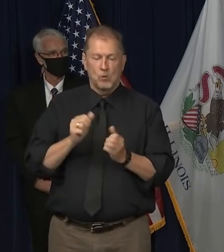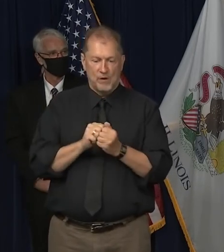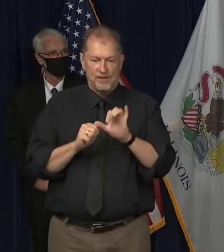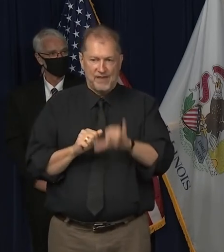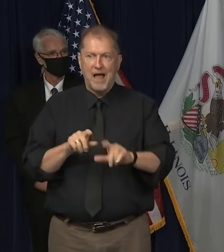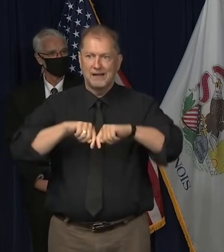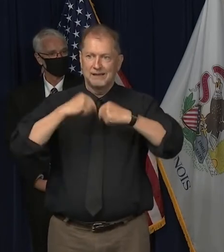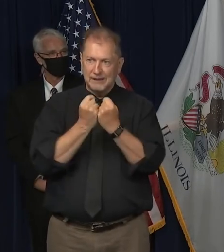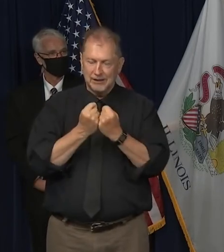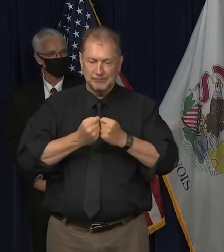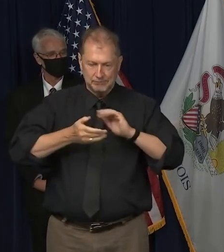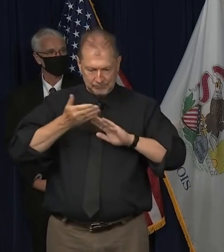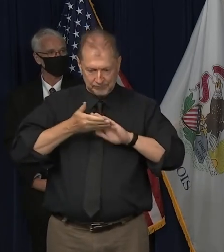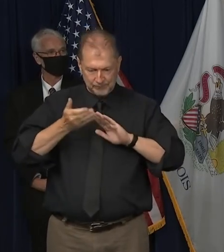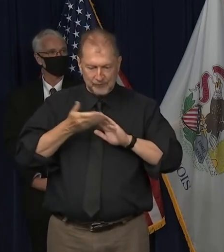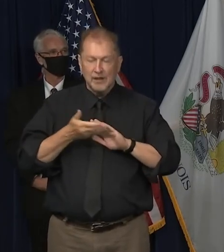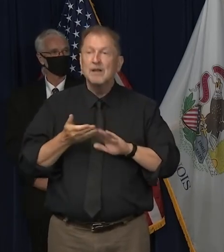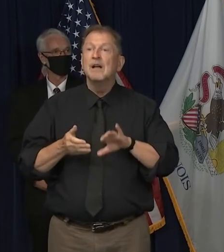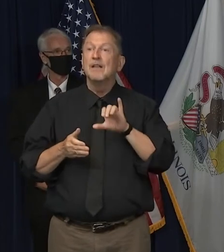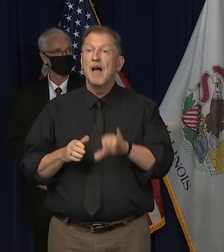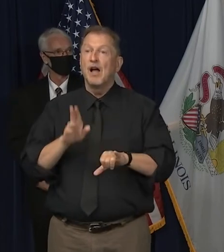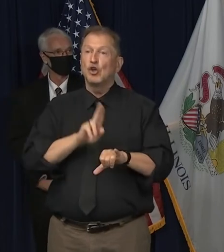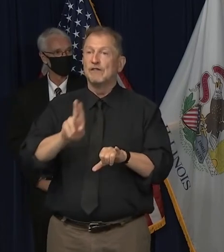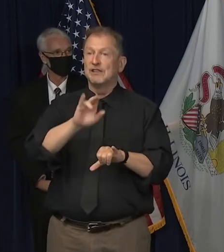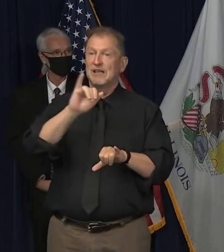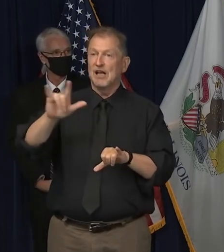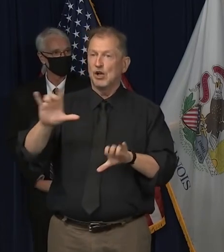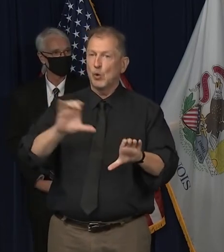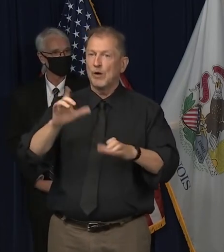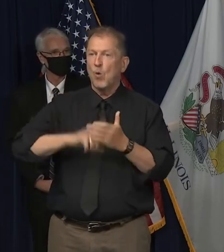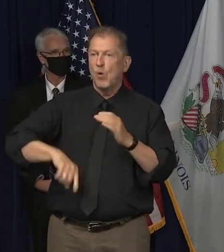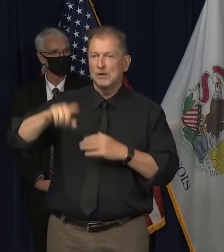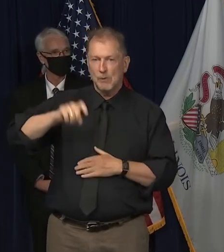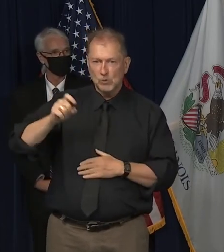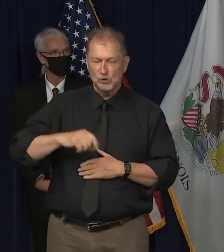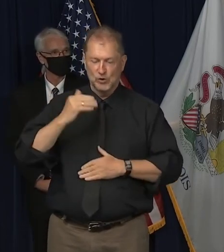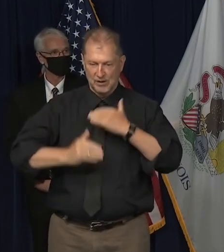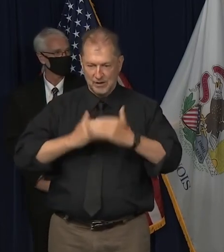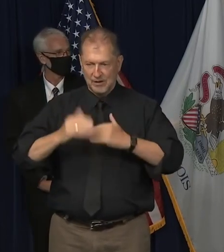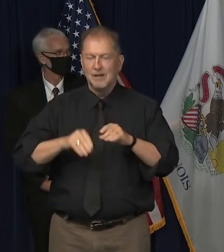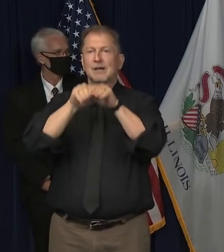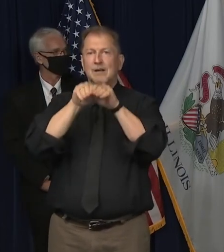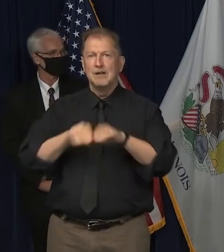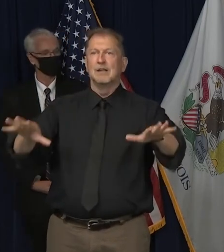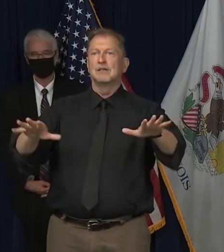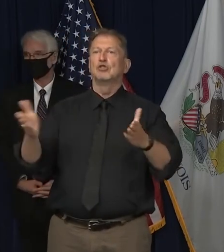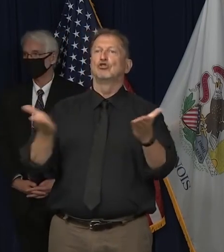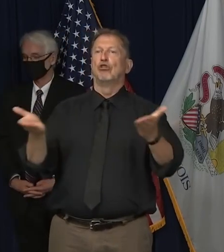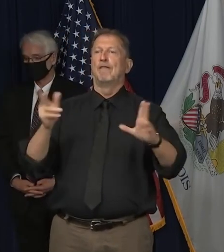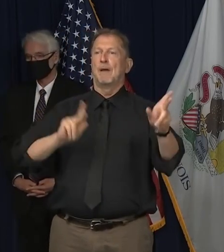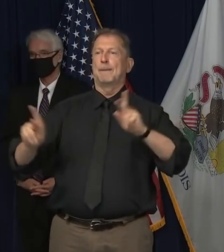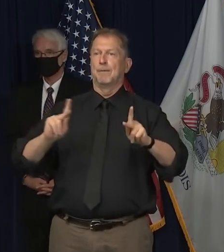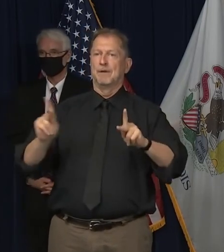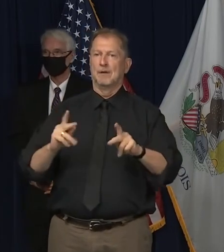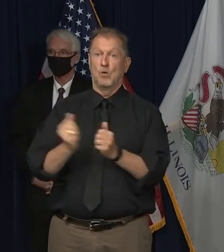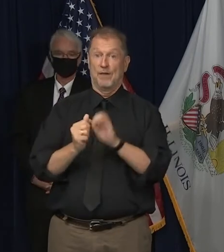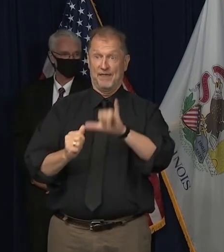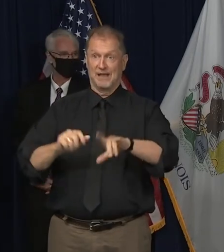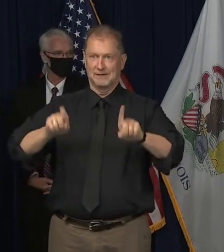what a land-grant university like Illinois is supposed to do, and that is go out to serve the public good. Marty.